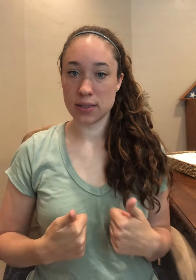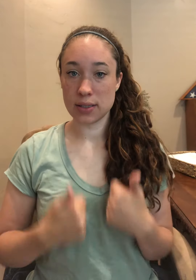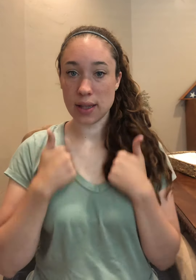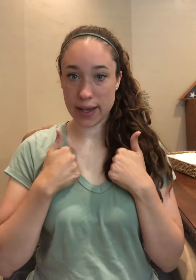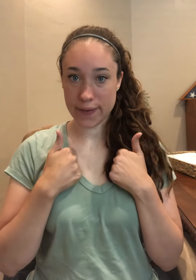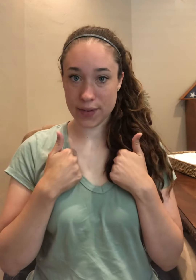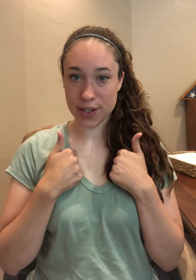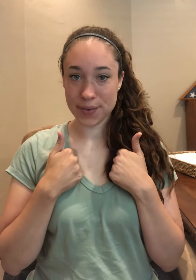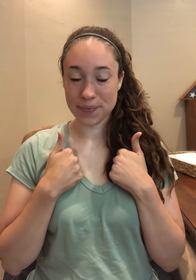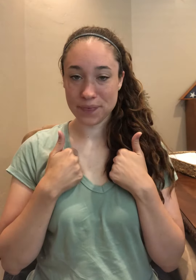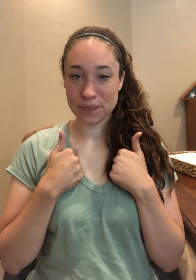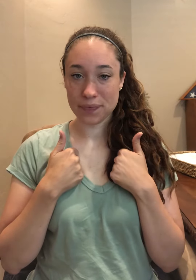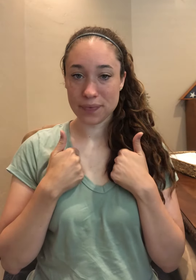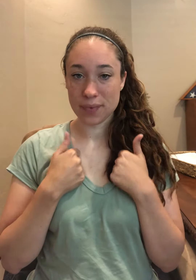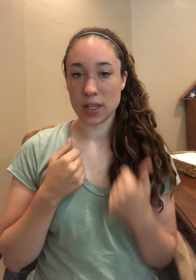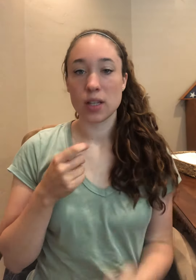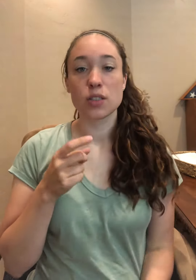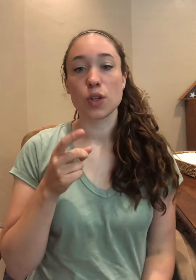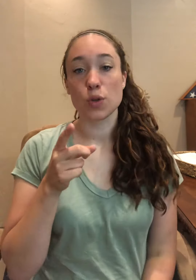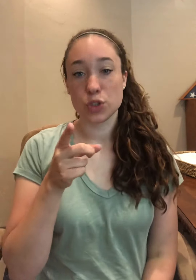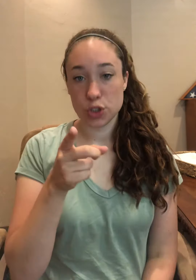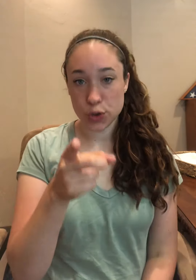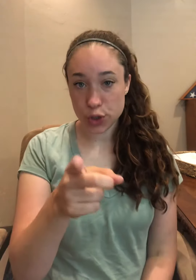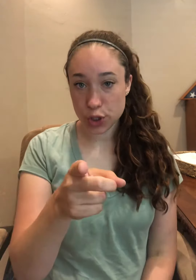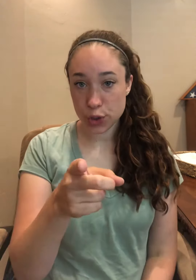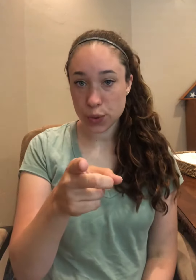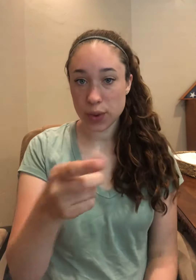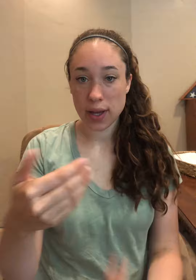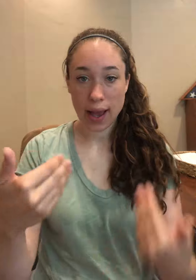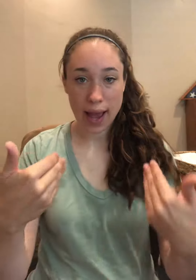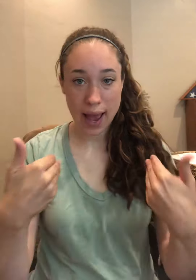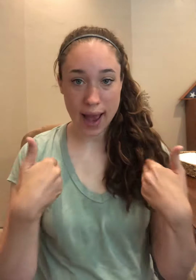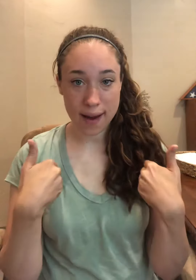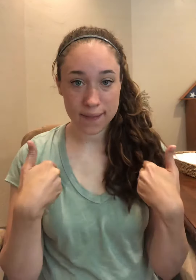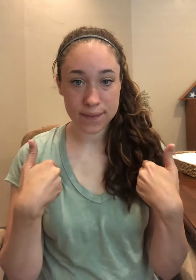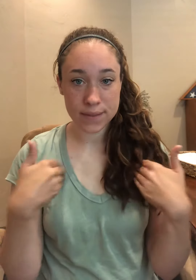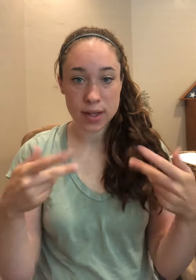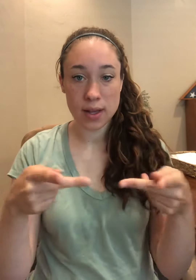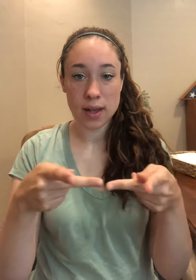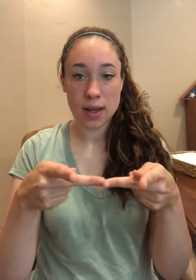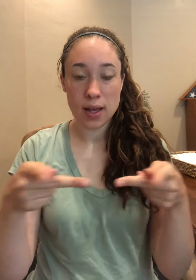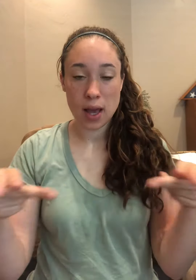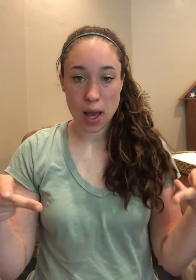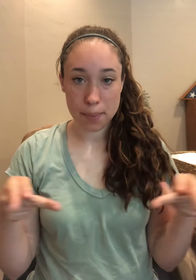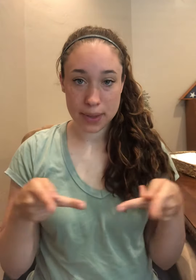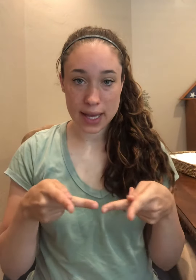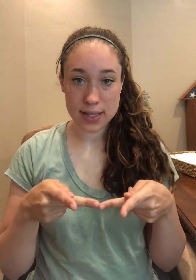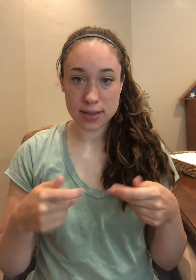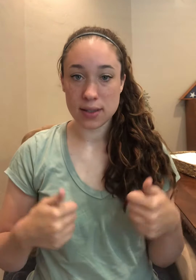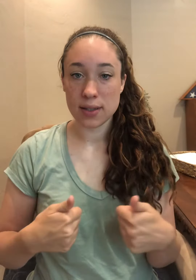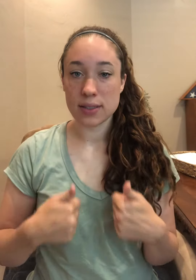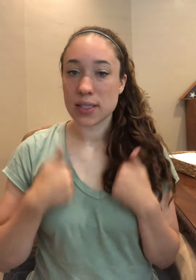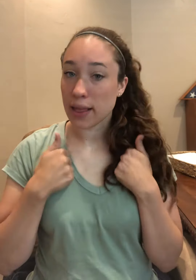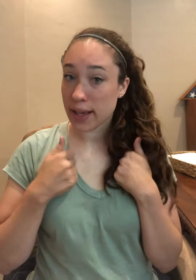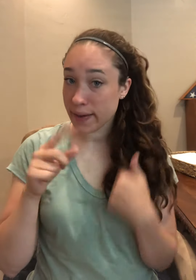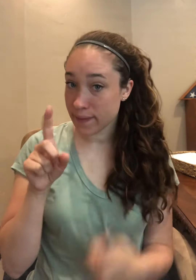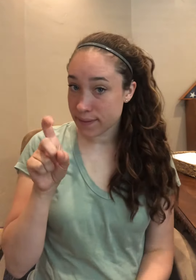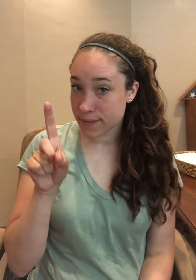to live? So do you have a place to live?